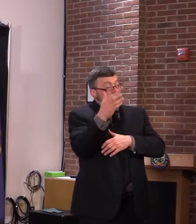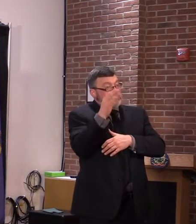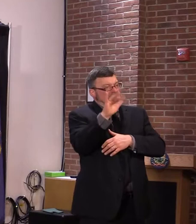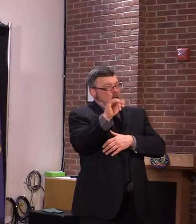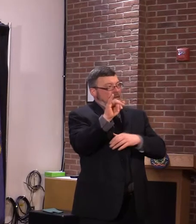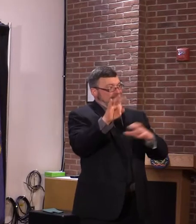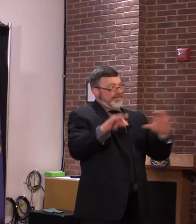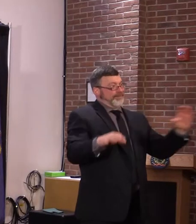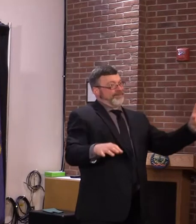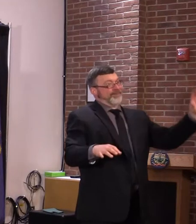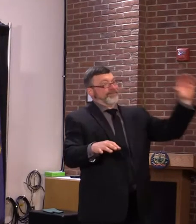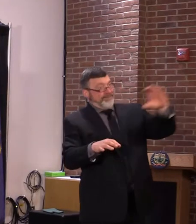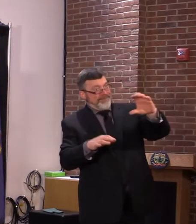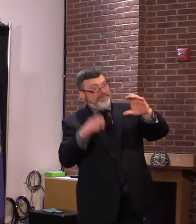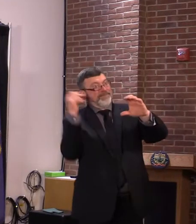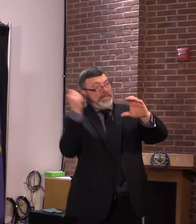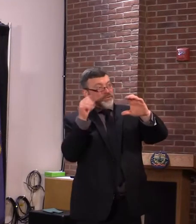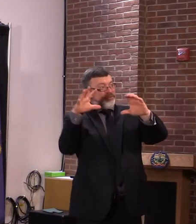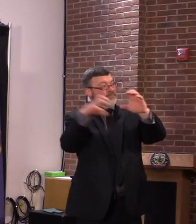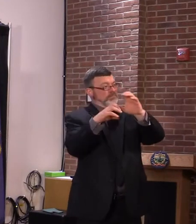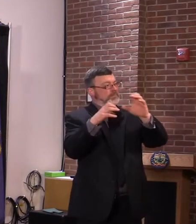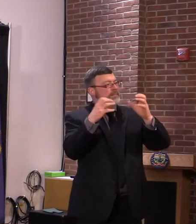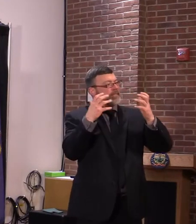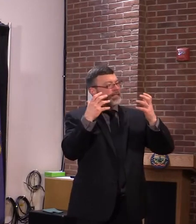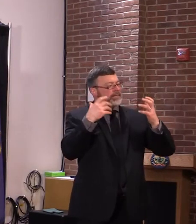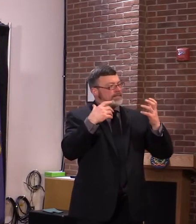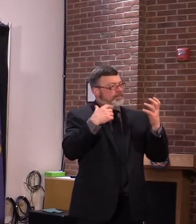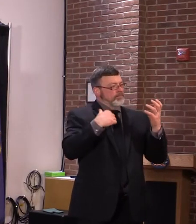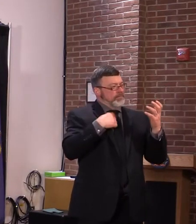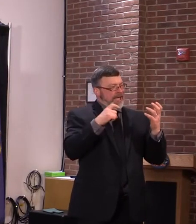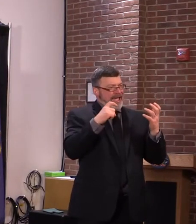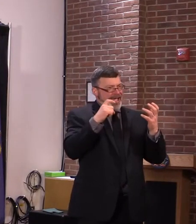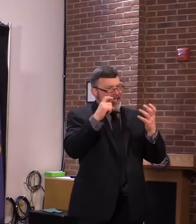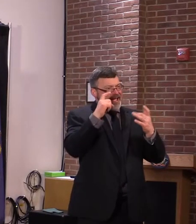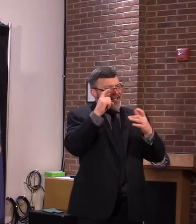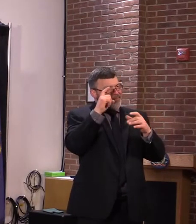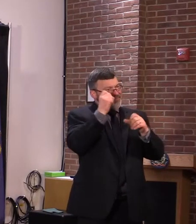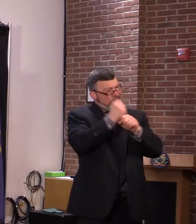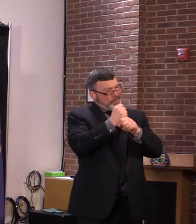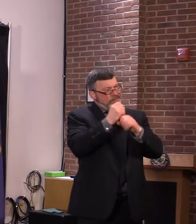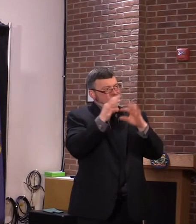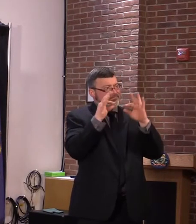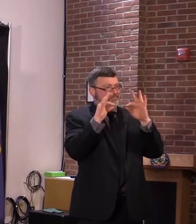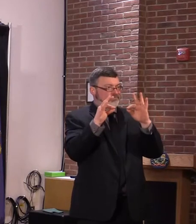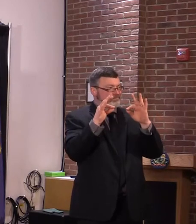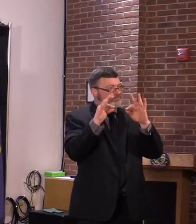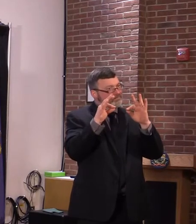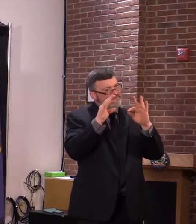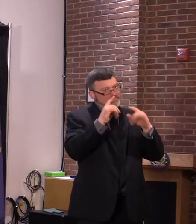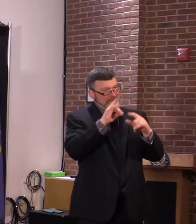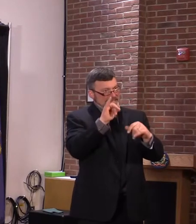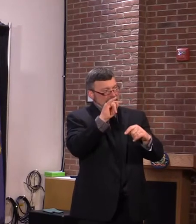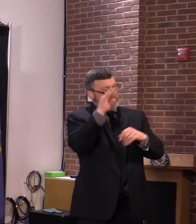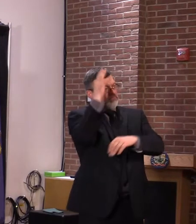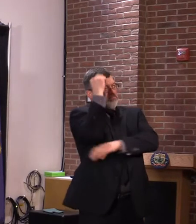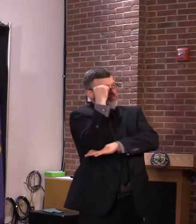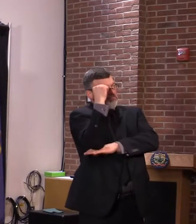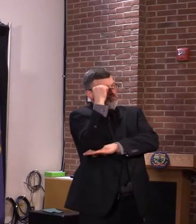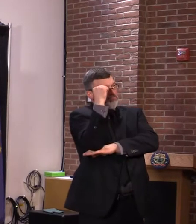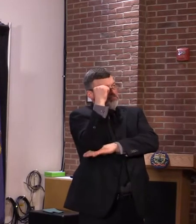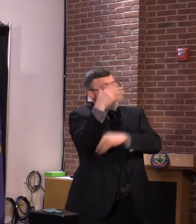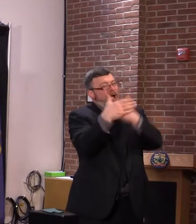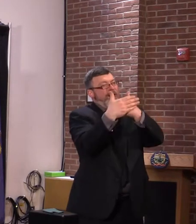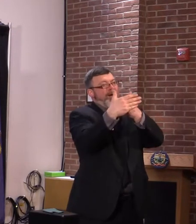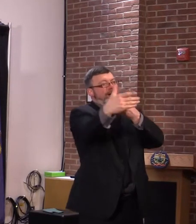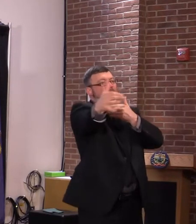pensions, we probably should make sure that we're laying this out so it's sustainable in the future.